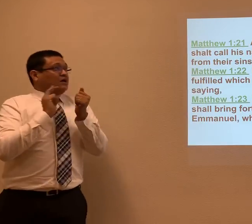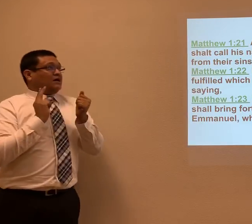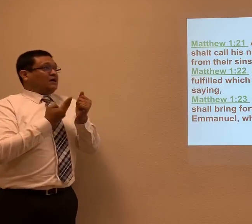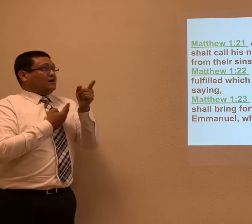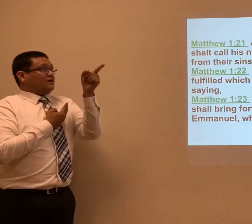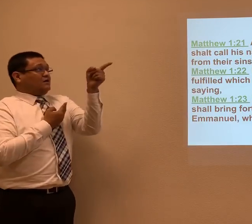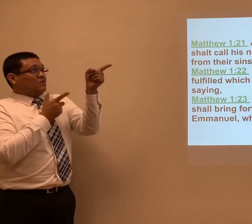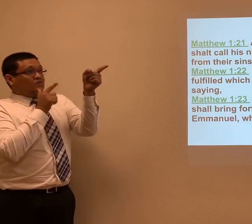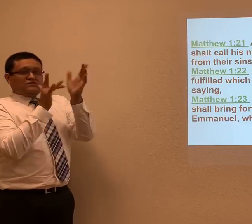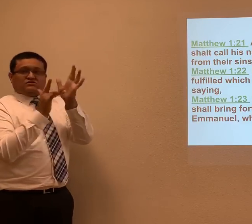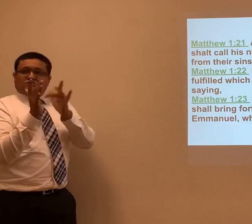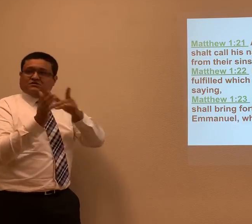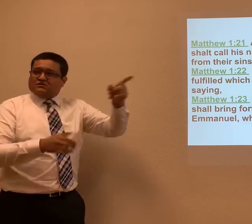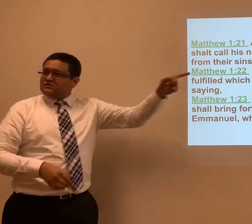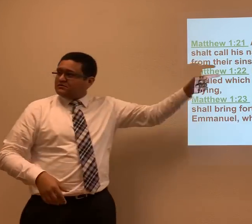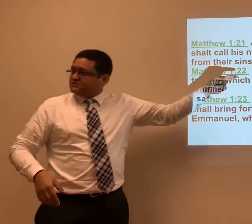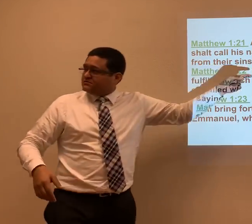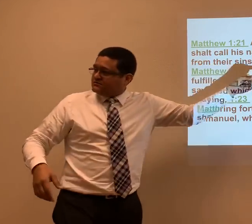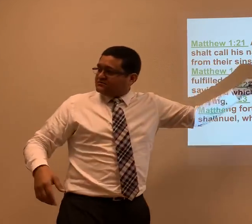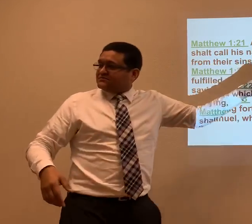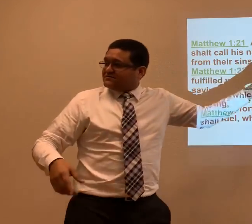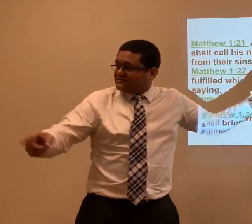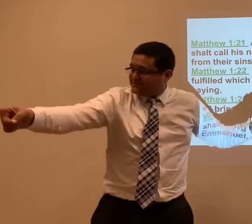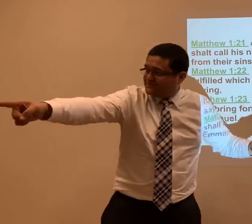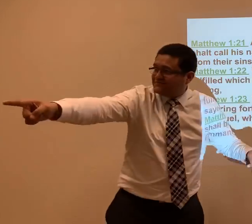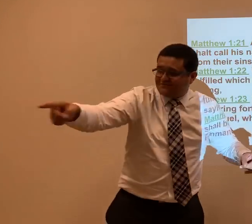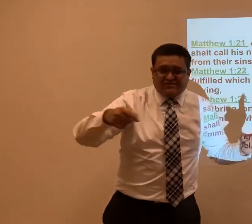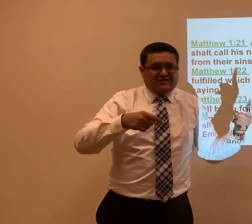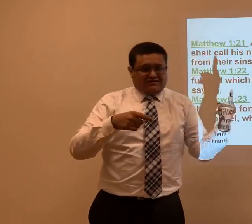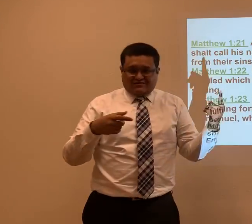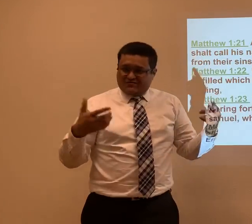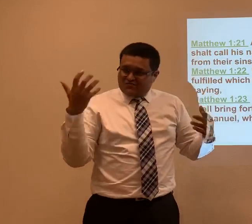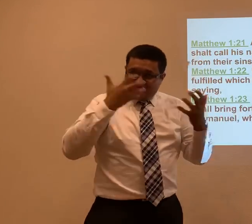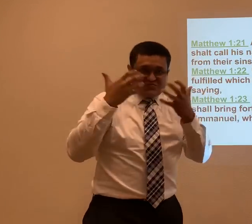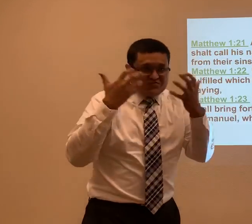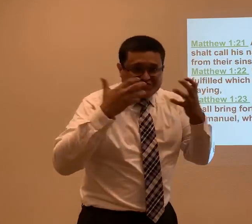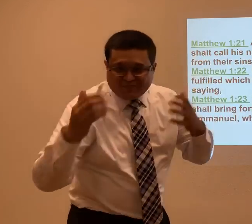him. But when Jesus is born, it says it's God with us.